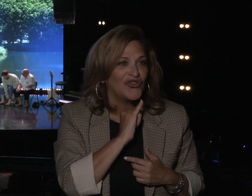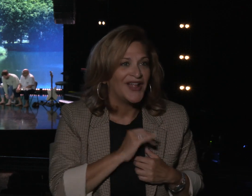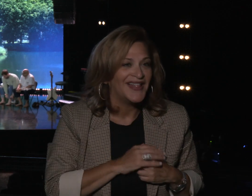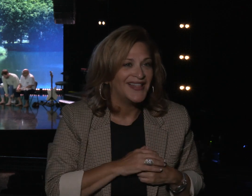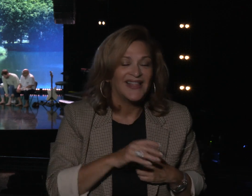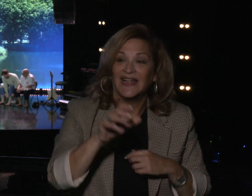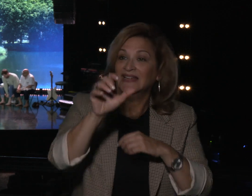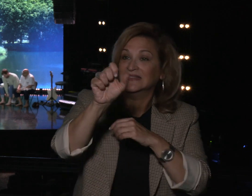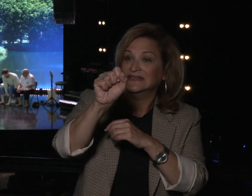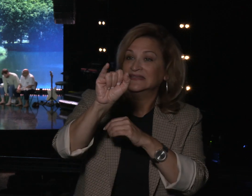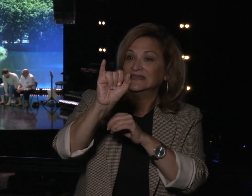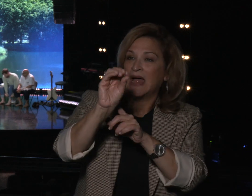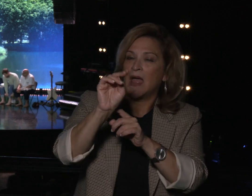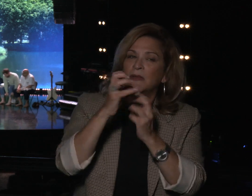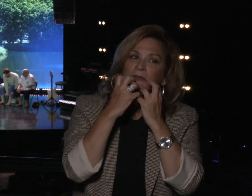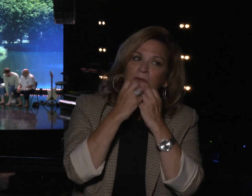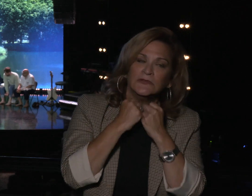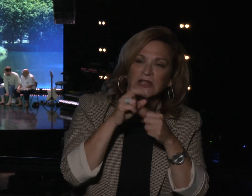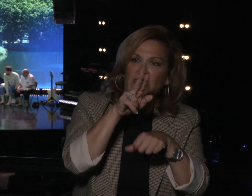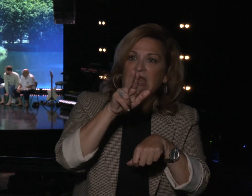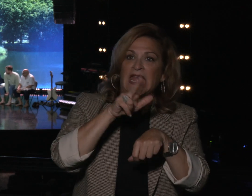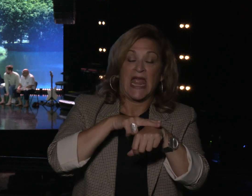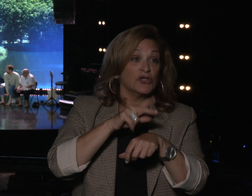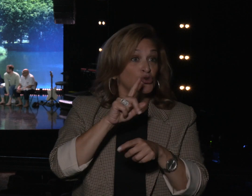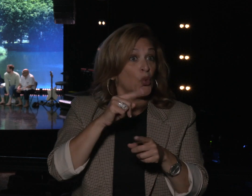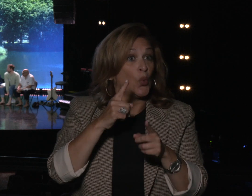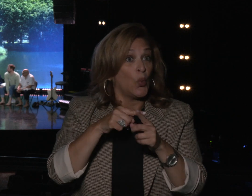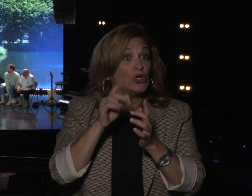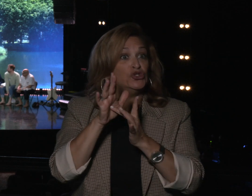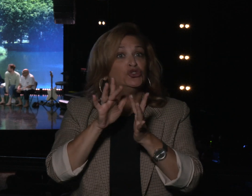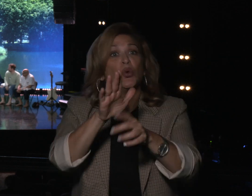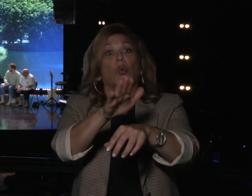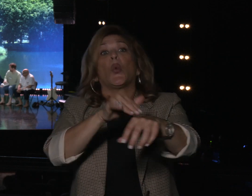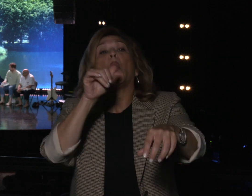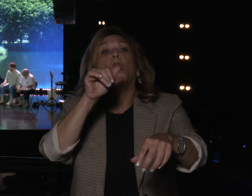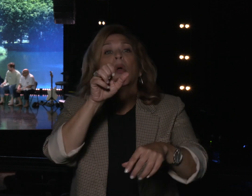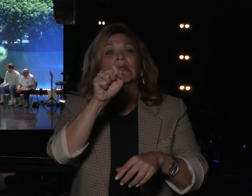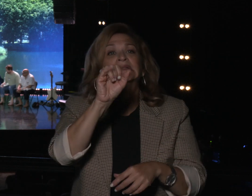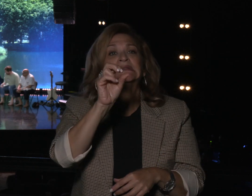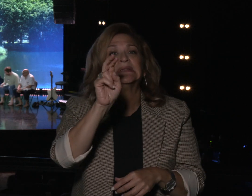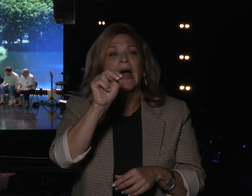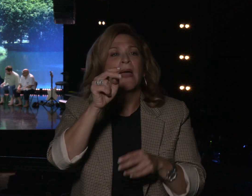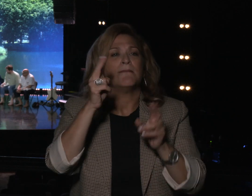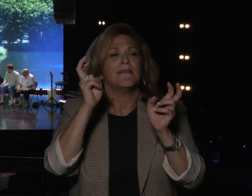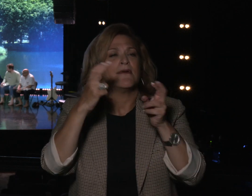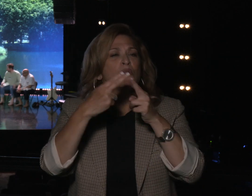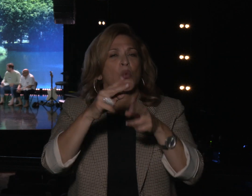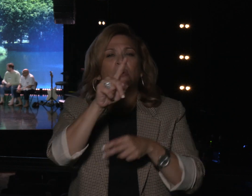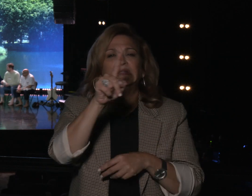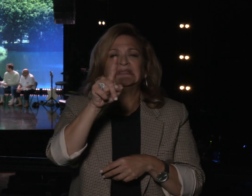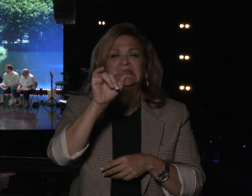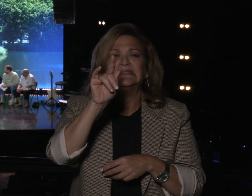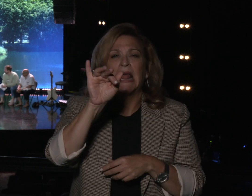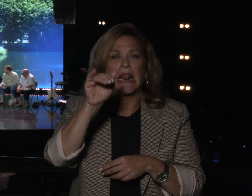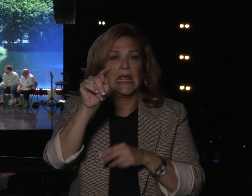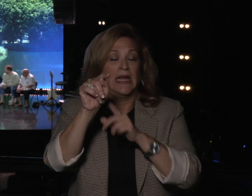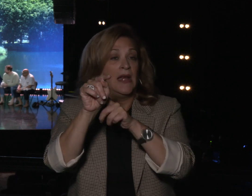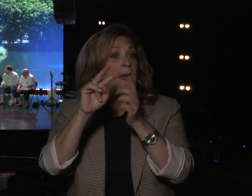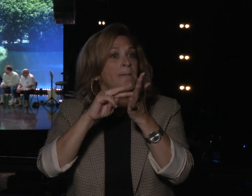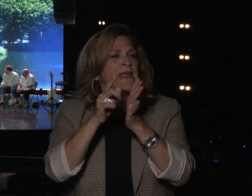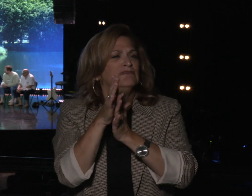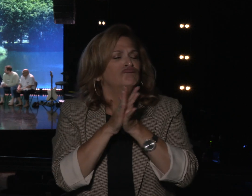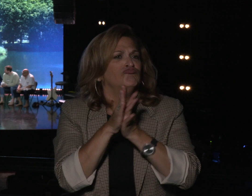their nation, and when Jesus actually calls Simon Simon the Zealot, actually uses that same passion